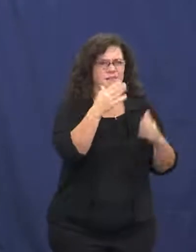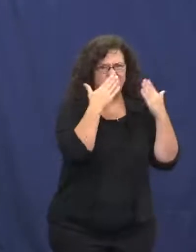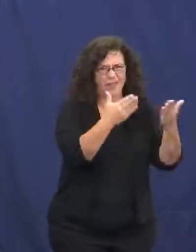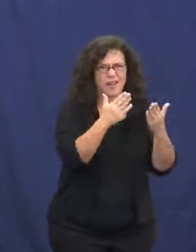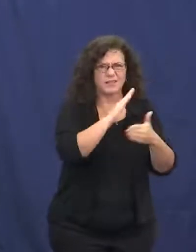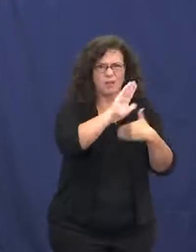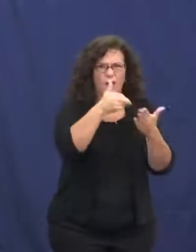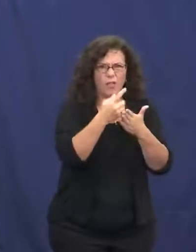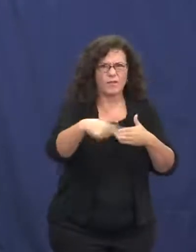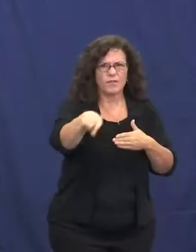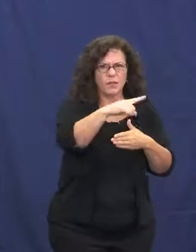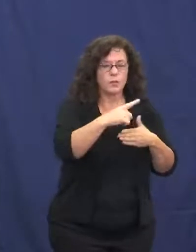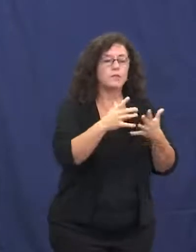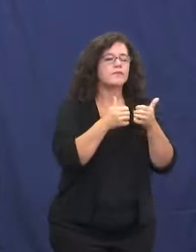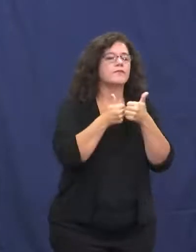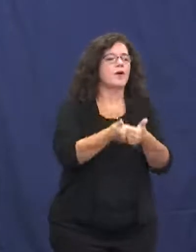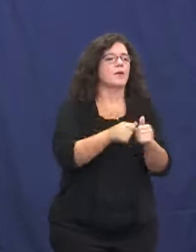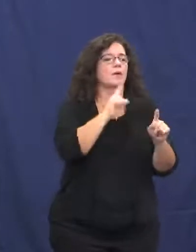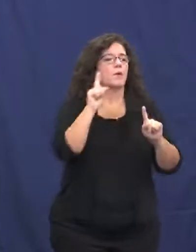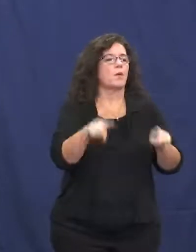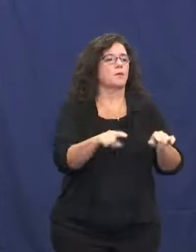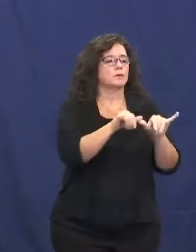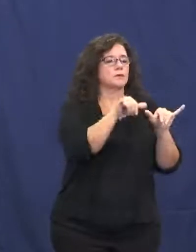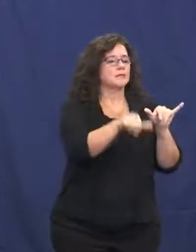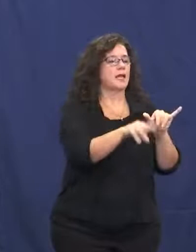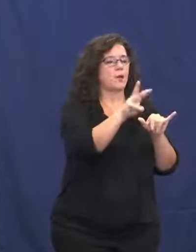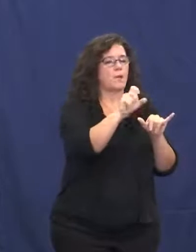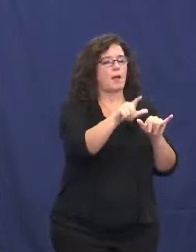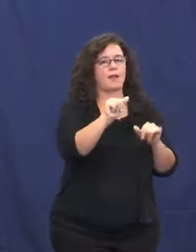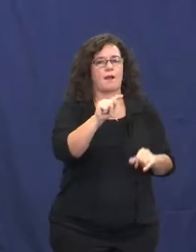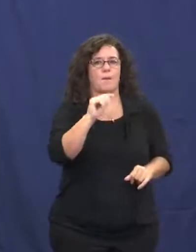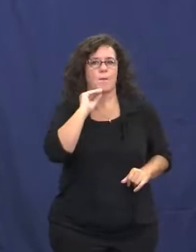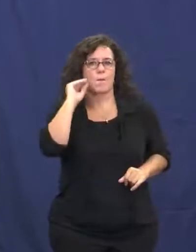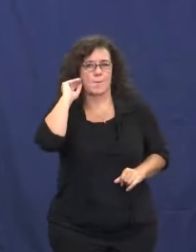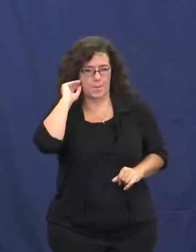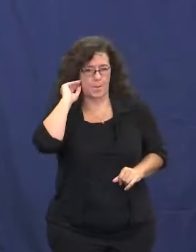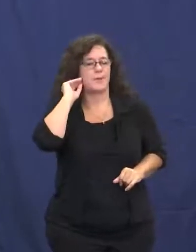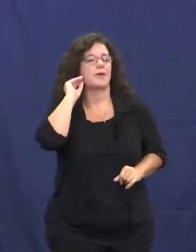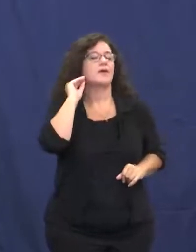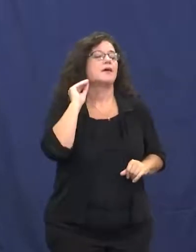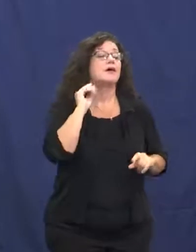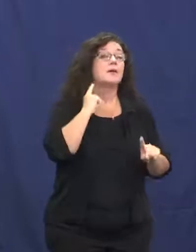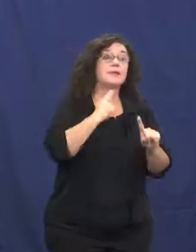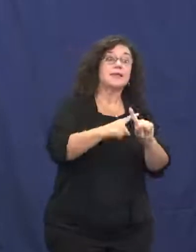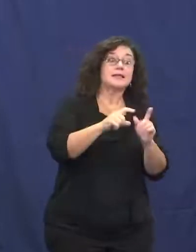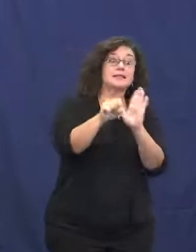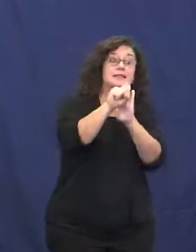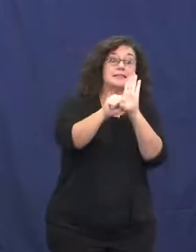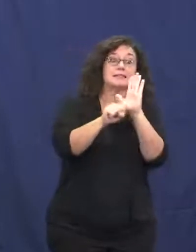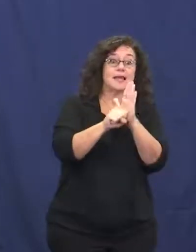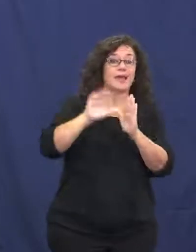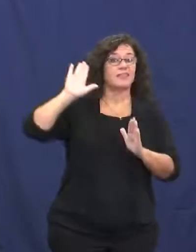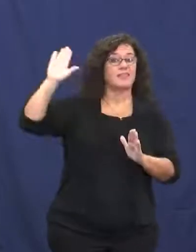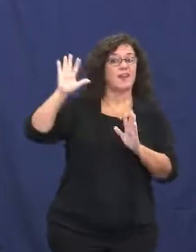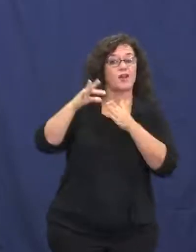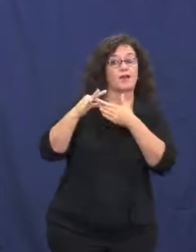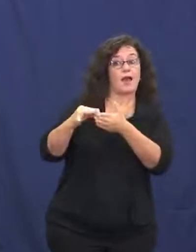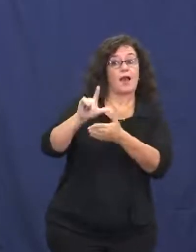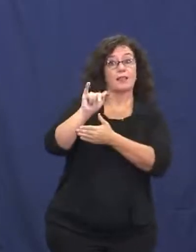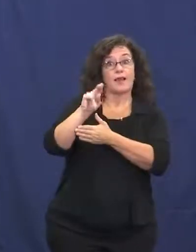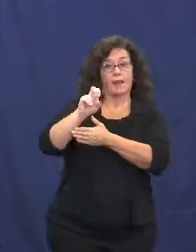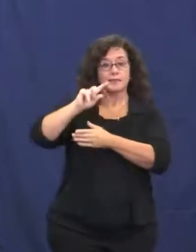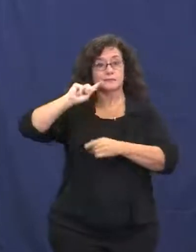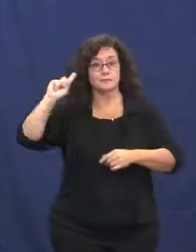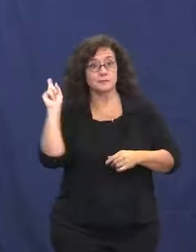who are following the Stay Well at Home orders and the state guidelines for making sure that we're socially